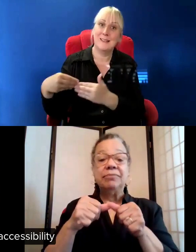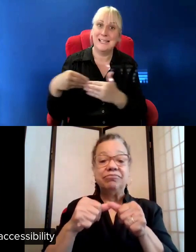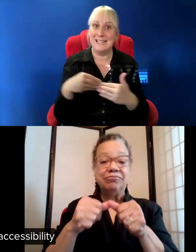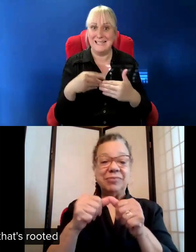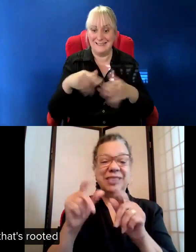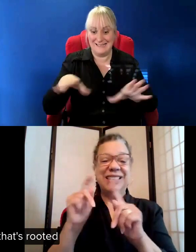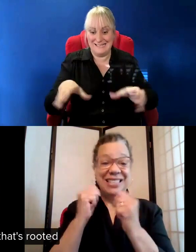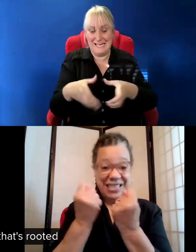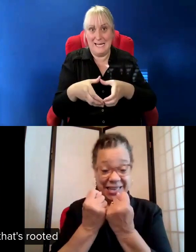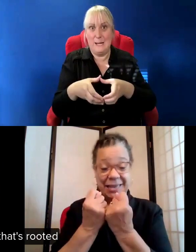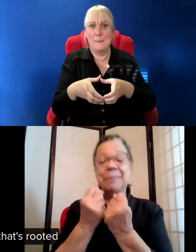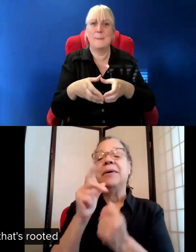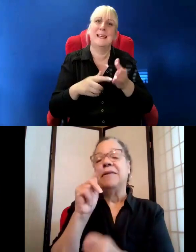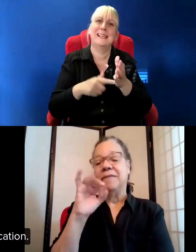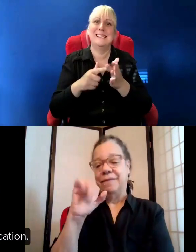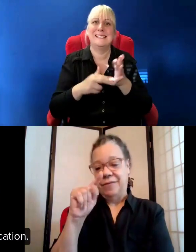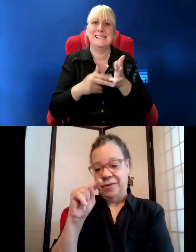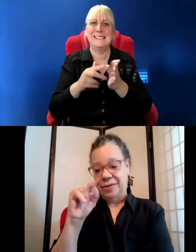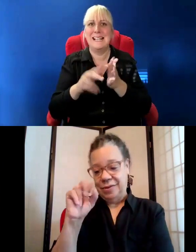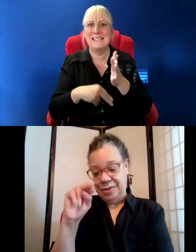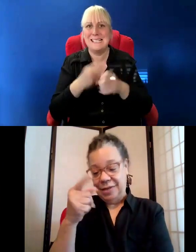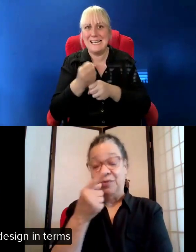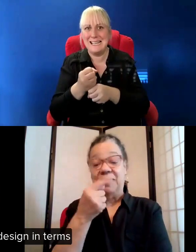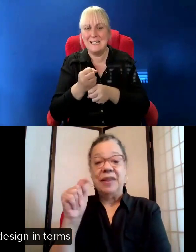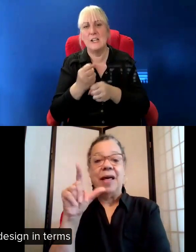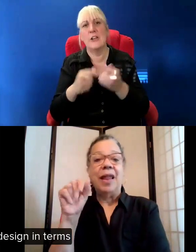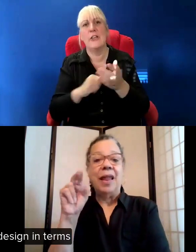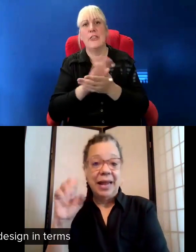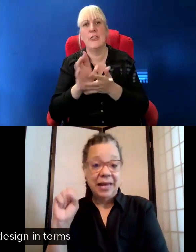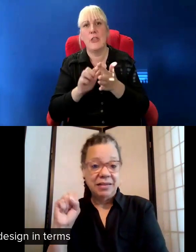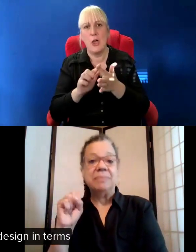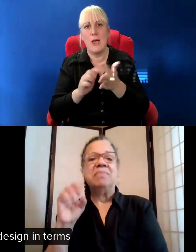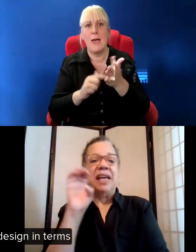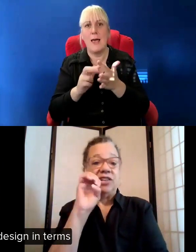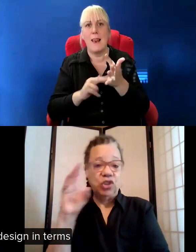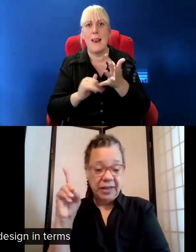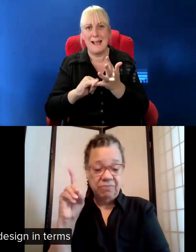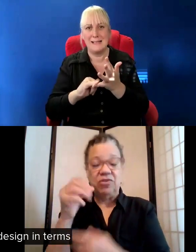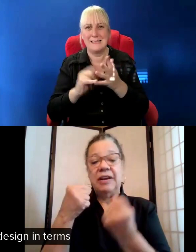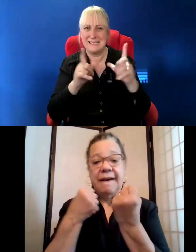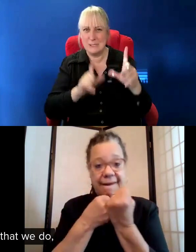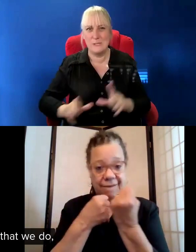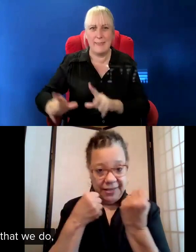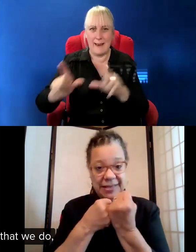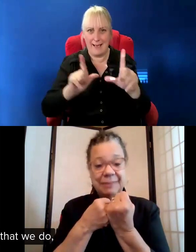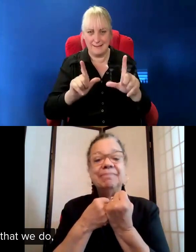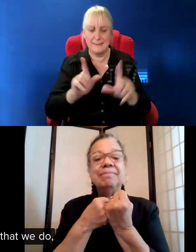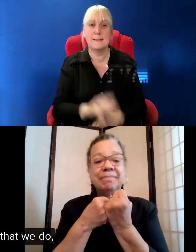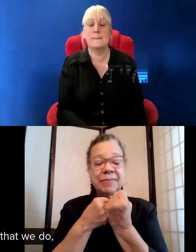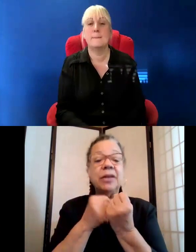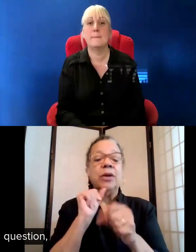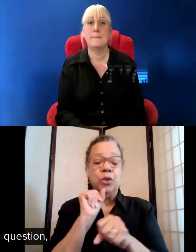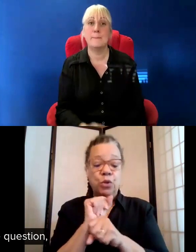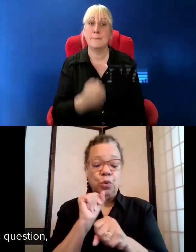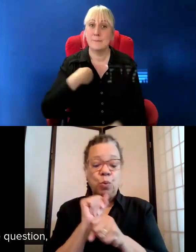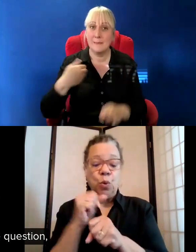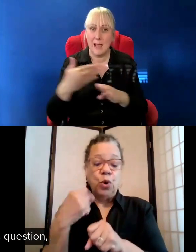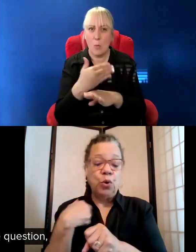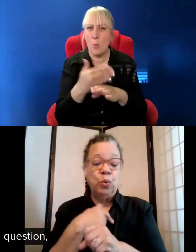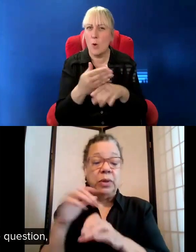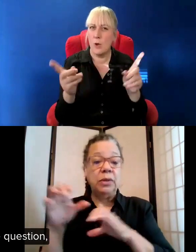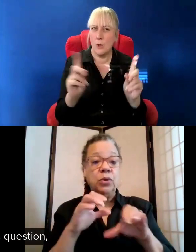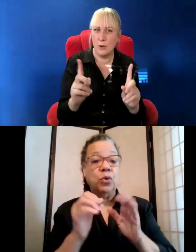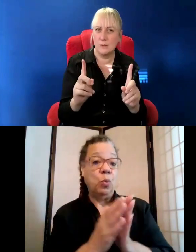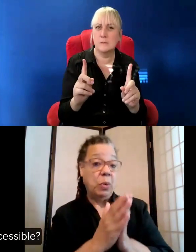is an accessibility consultancy that's rooted in education, advocacy, and design. In terms of the work that we do, we ask